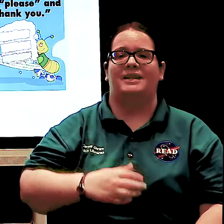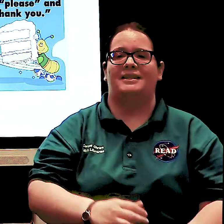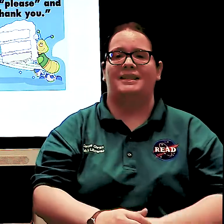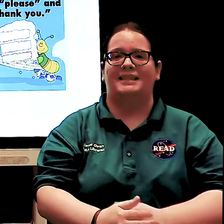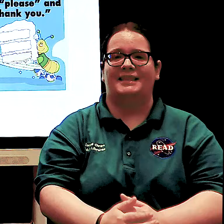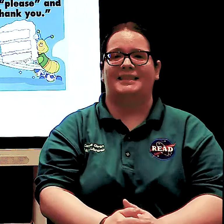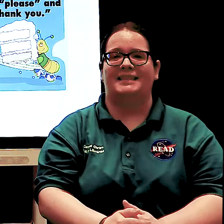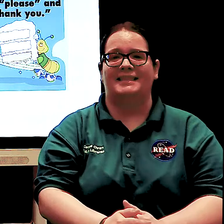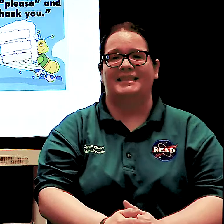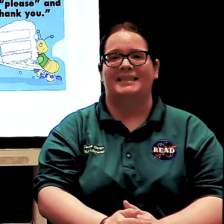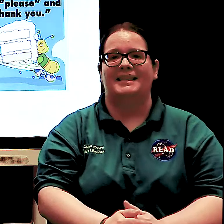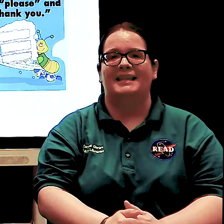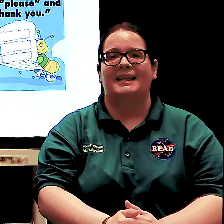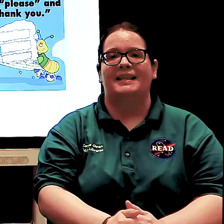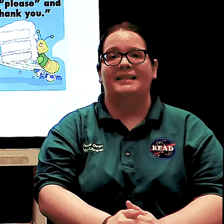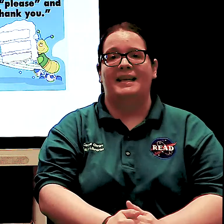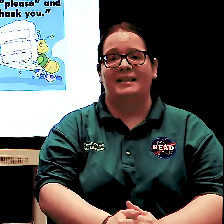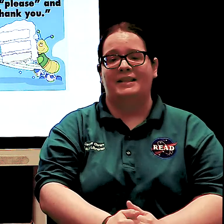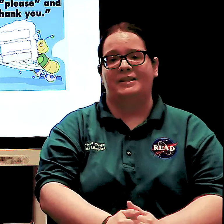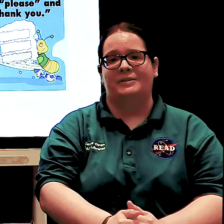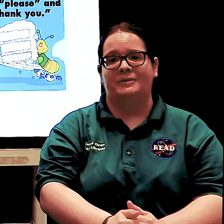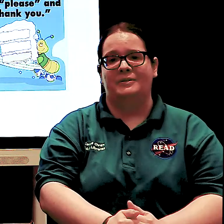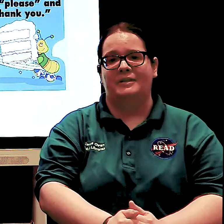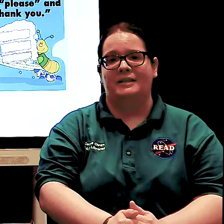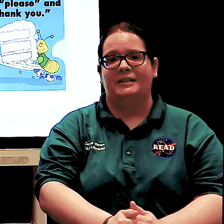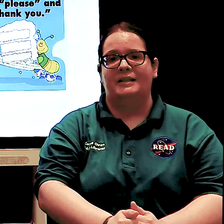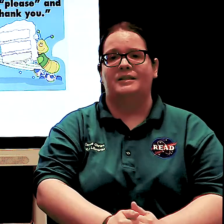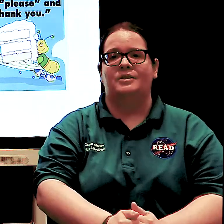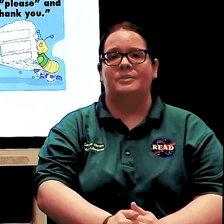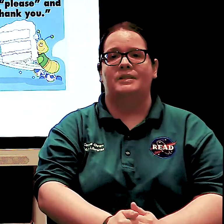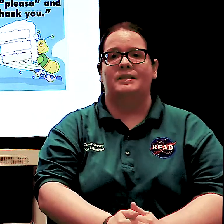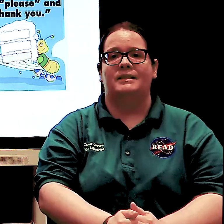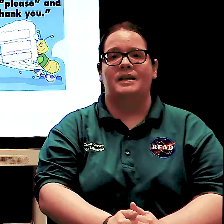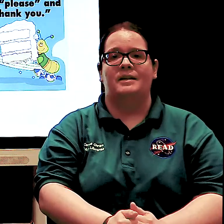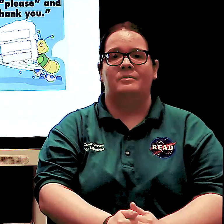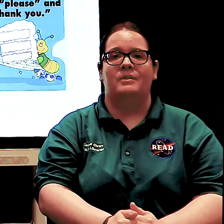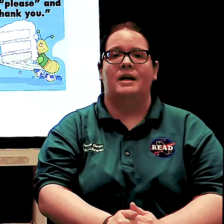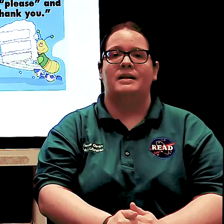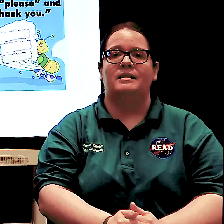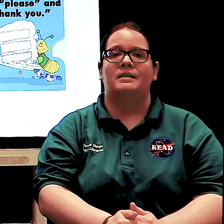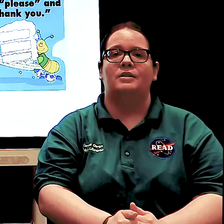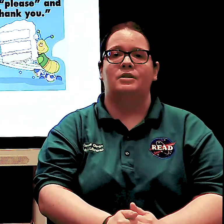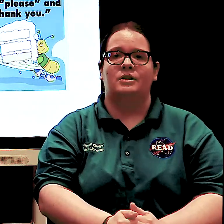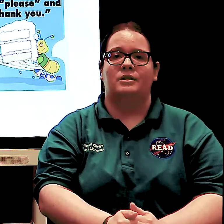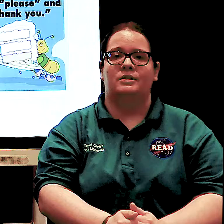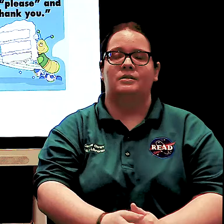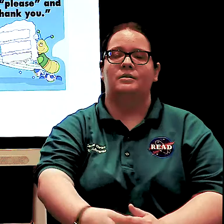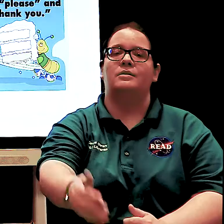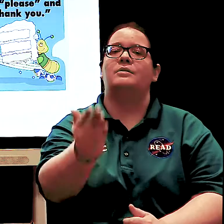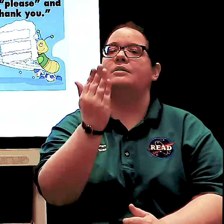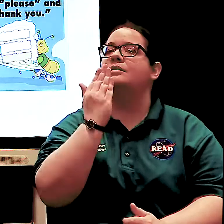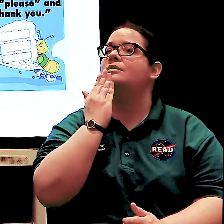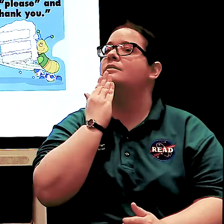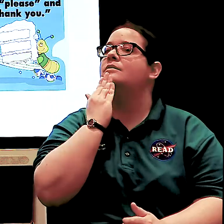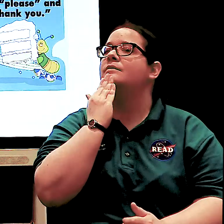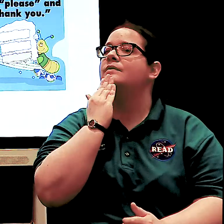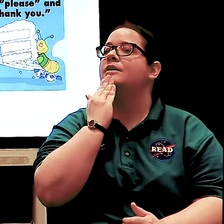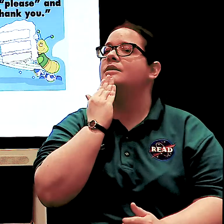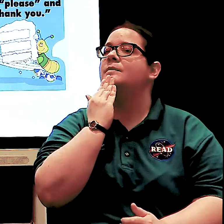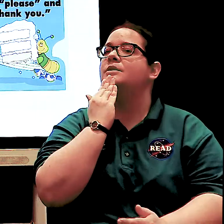Very good. Thank you is almost the same as good. You touch your fingertips to your